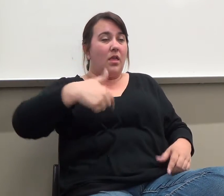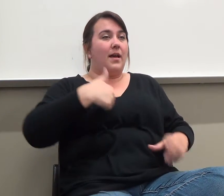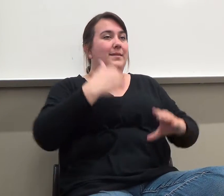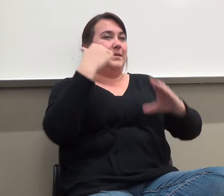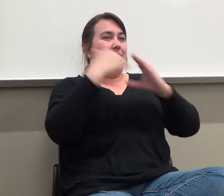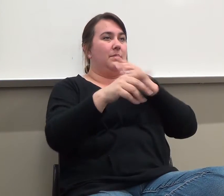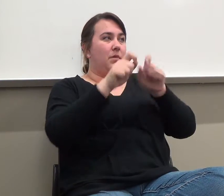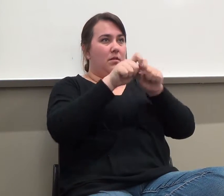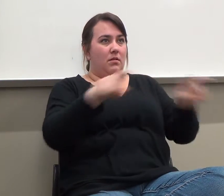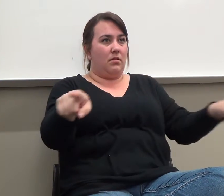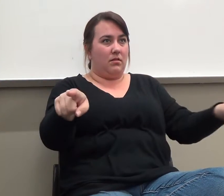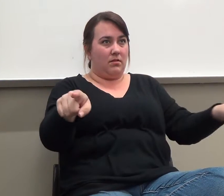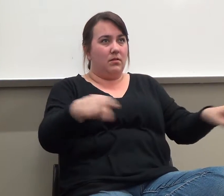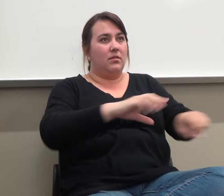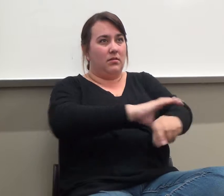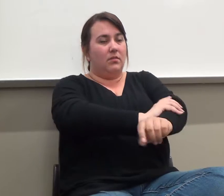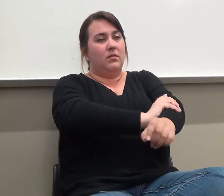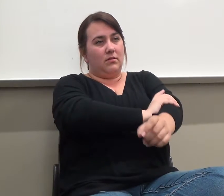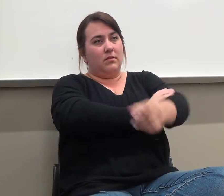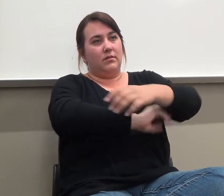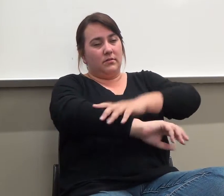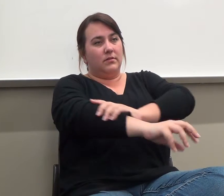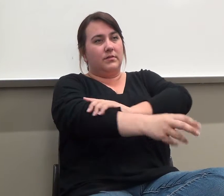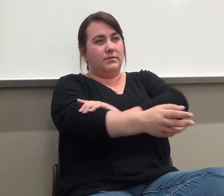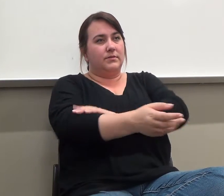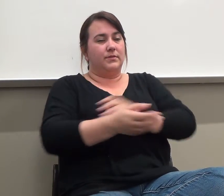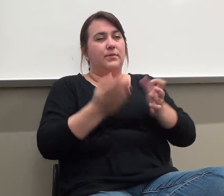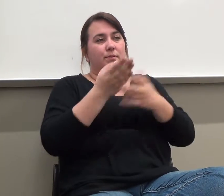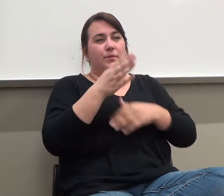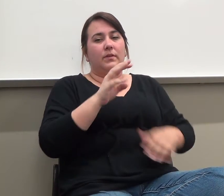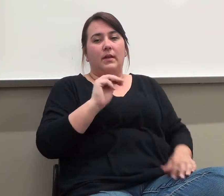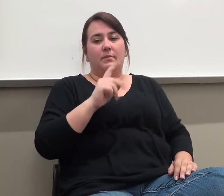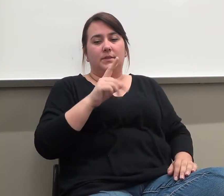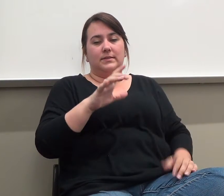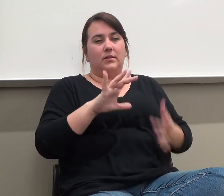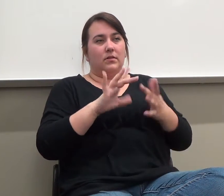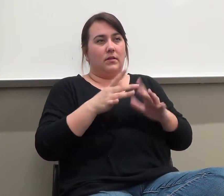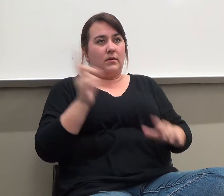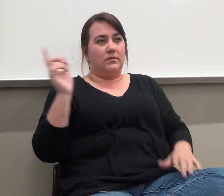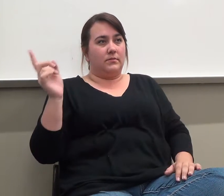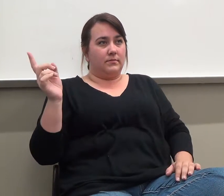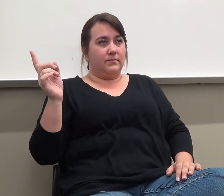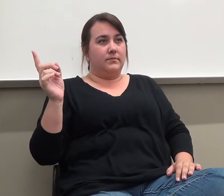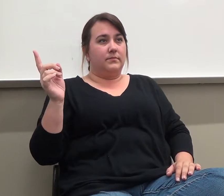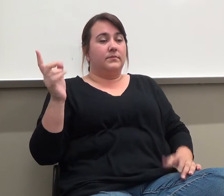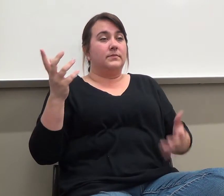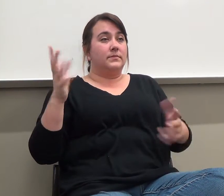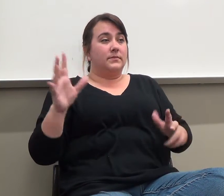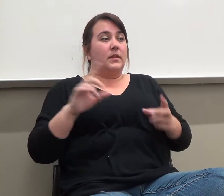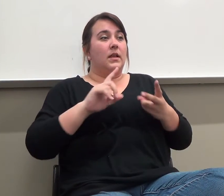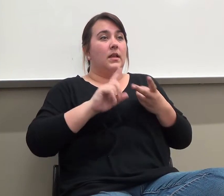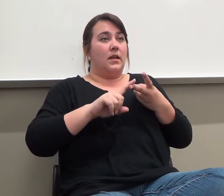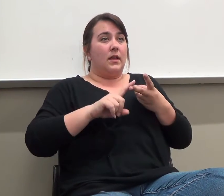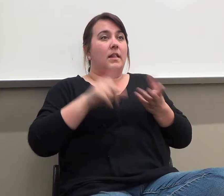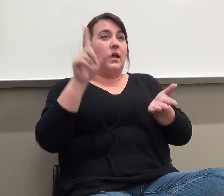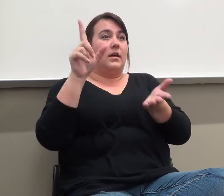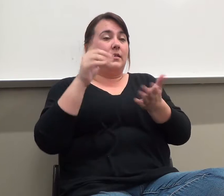sent you an email through NPC Online, and then I not only did that, but I printed that email